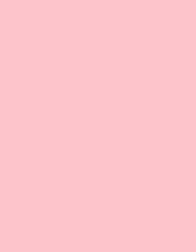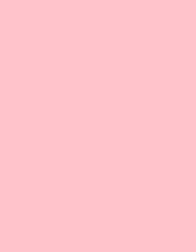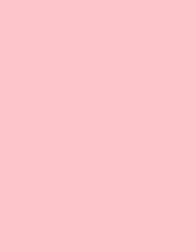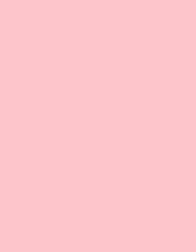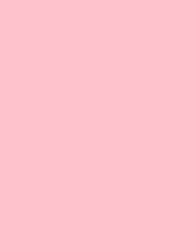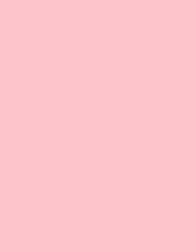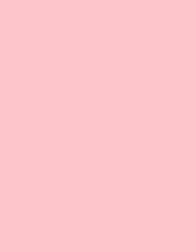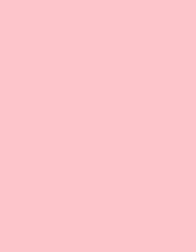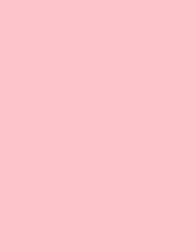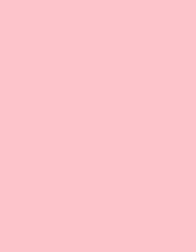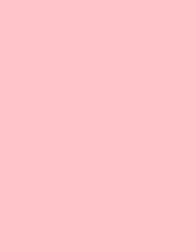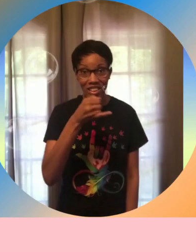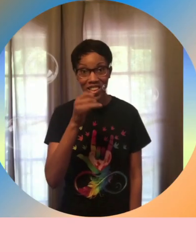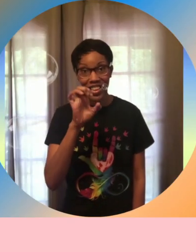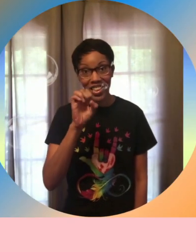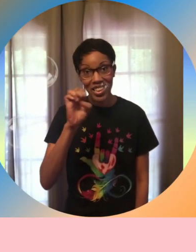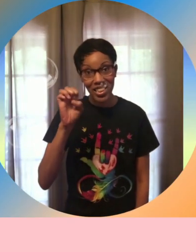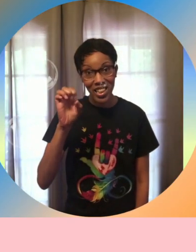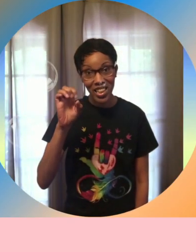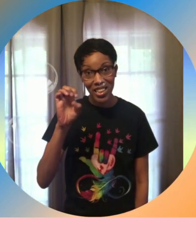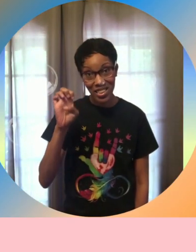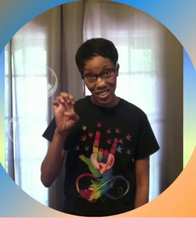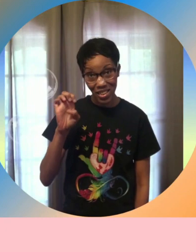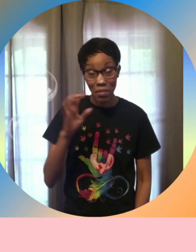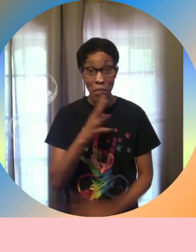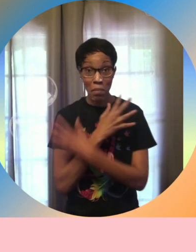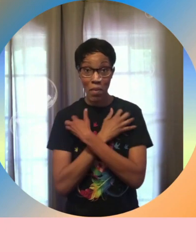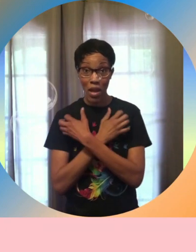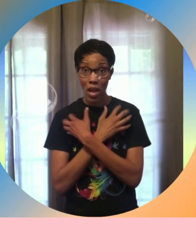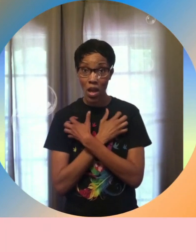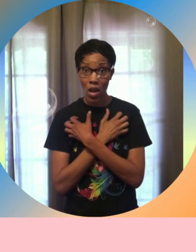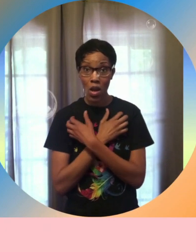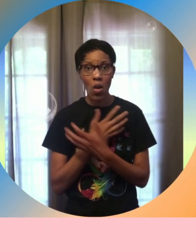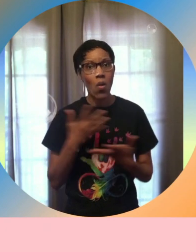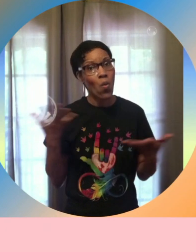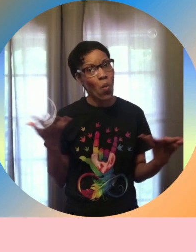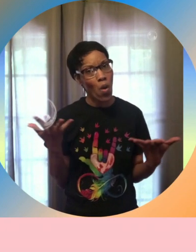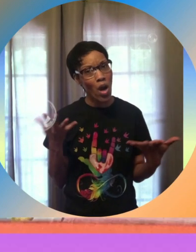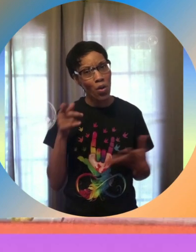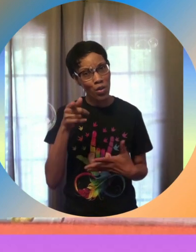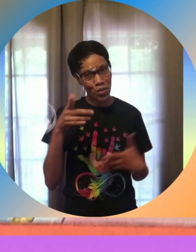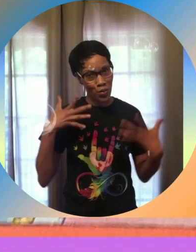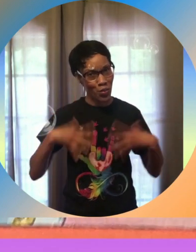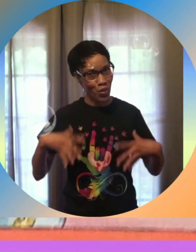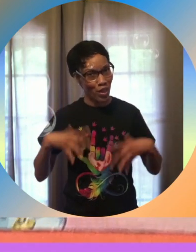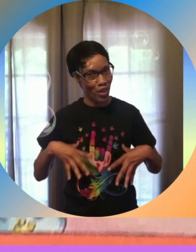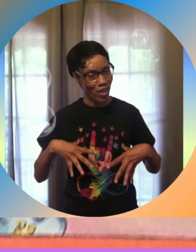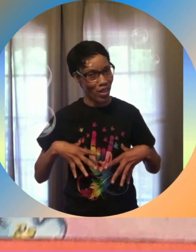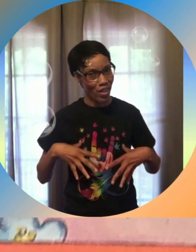Jessie bear what will you wear what will you wear in the morning